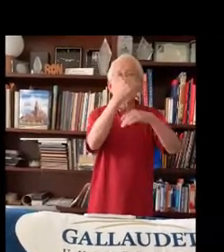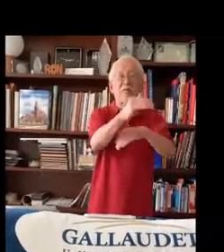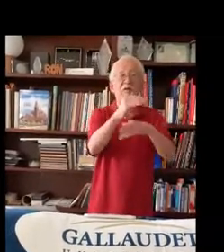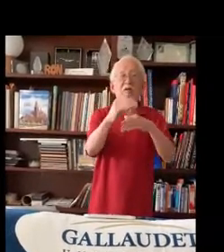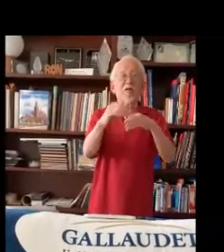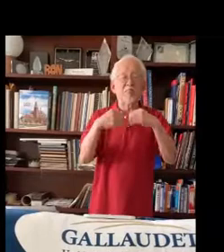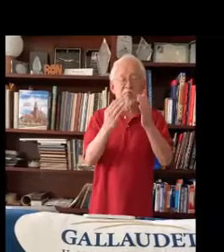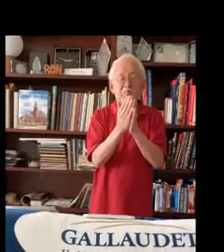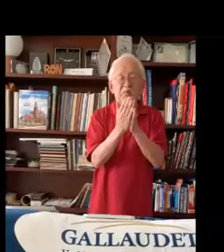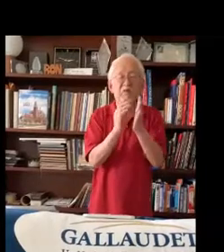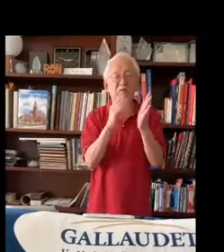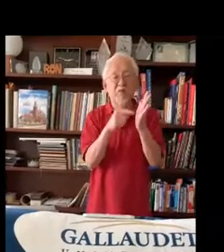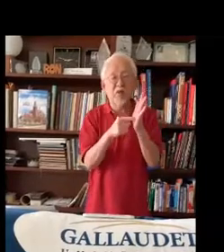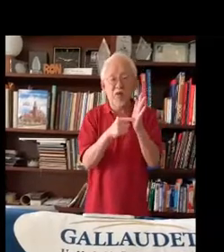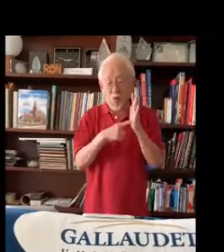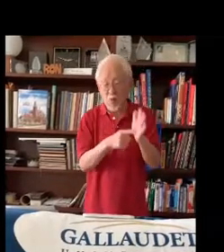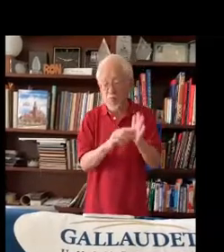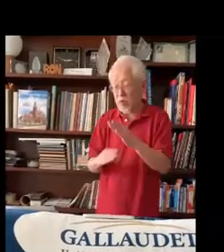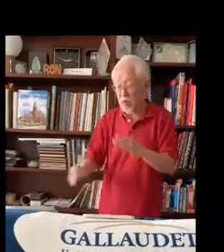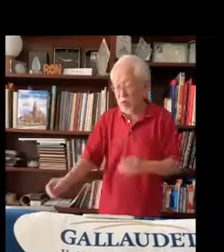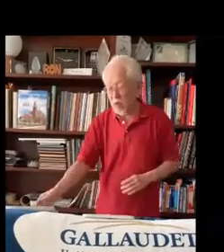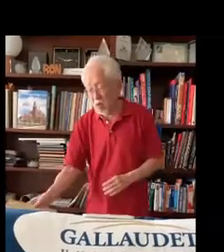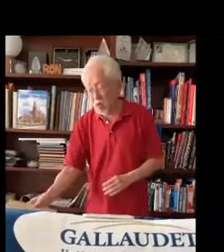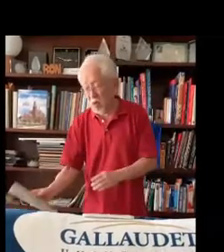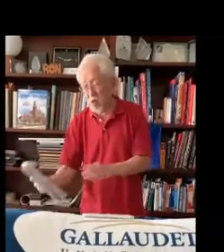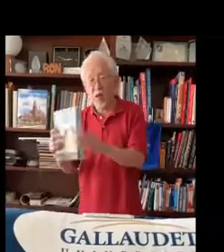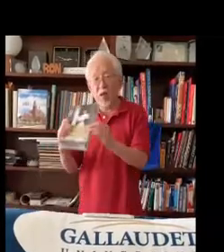was in the books. You know, the time was limited.